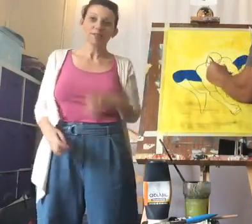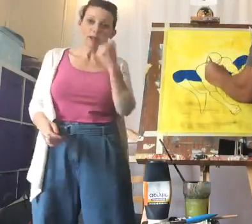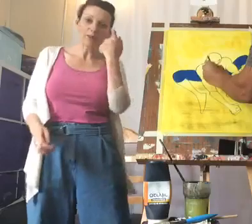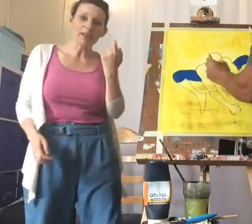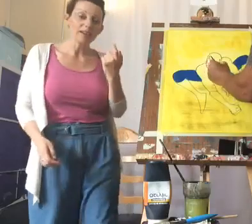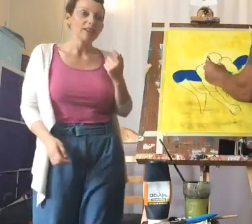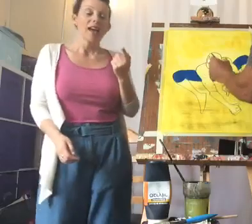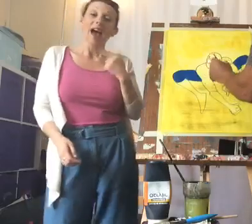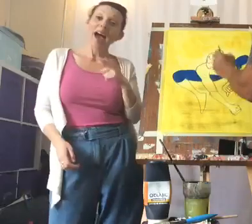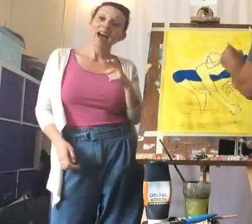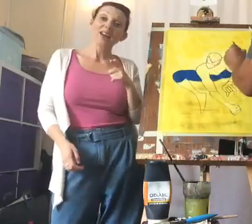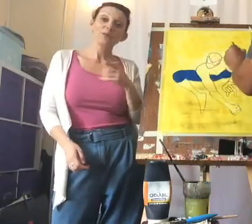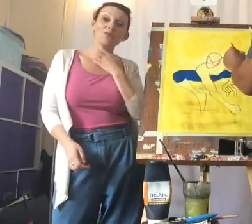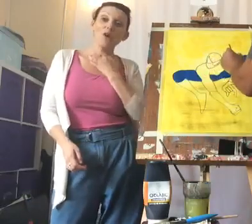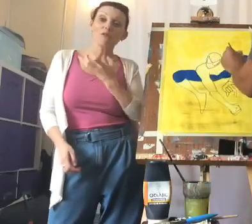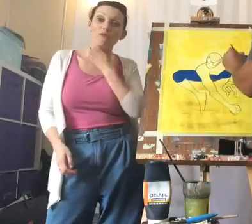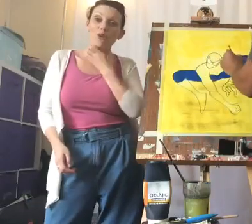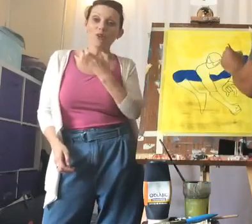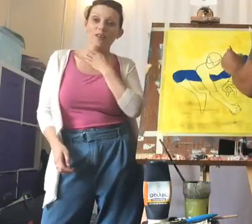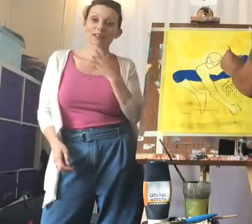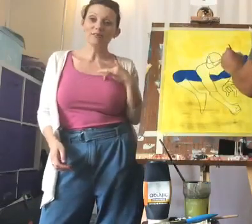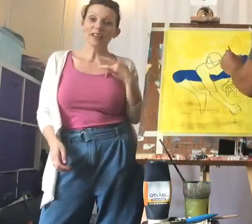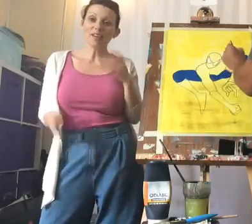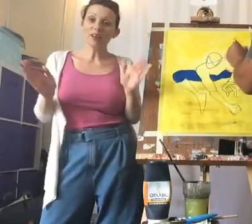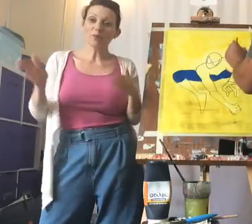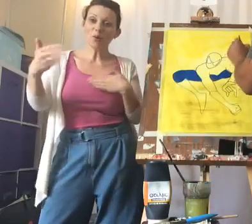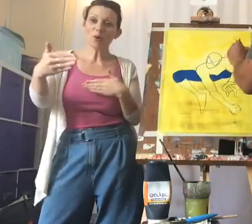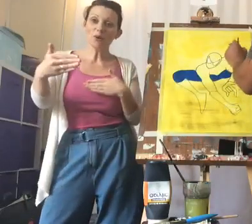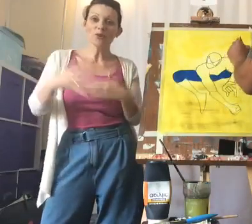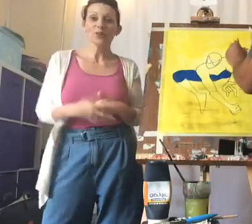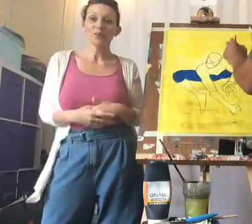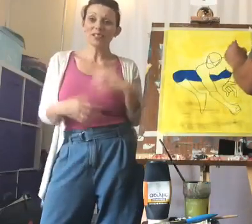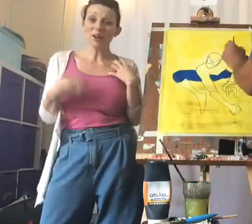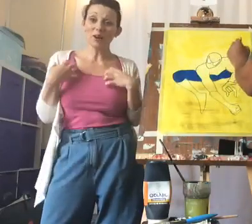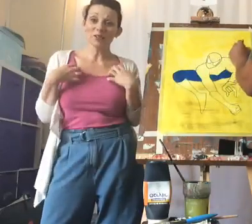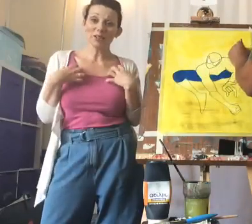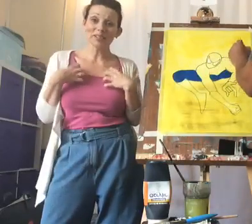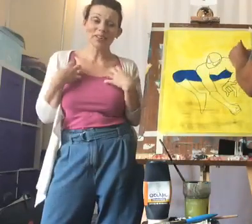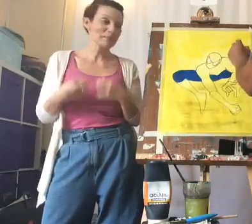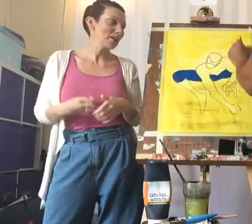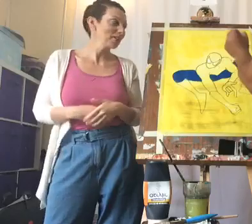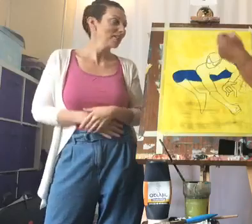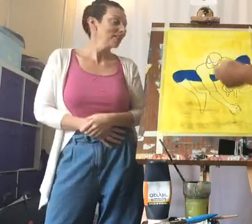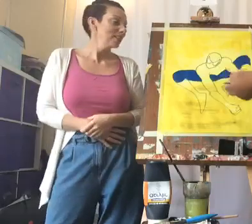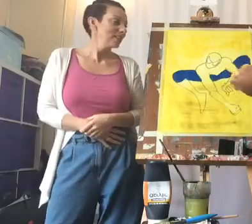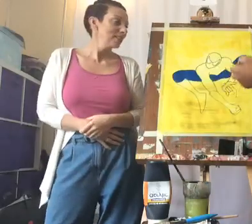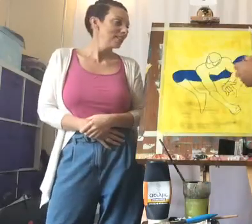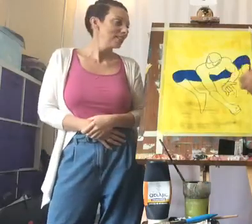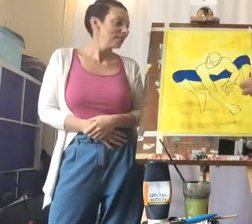She hasn't found it yet. And we've got a frog living in our little pond, which I'm so excited about.